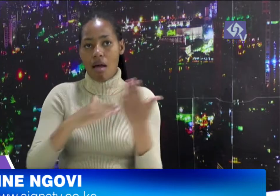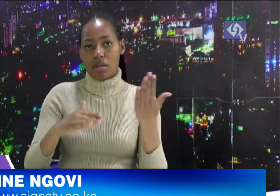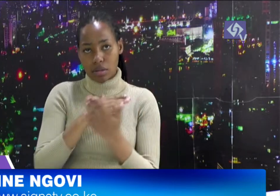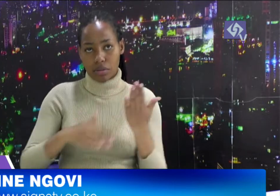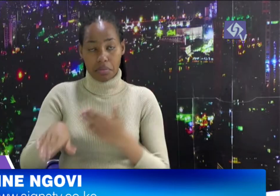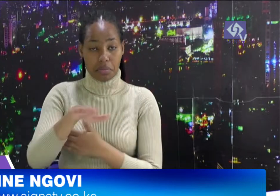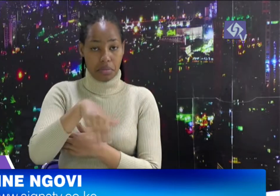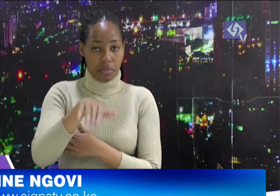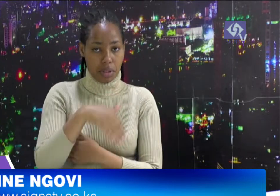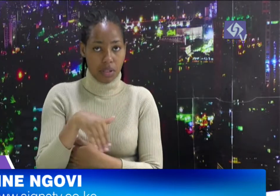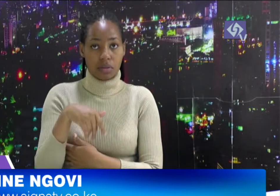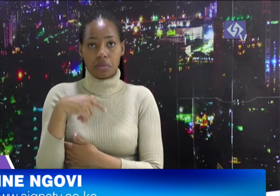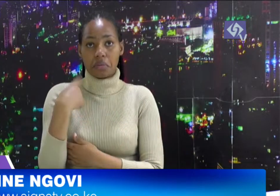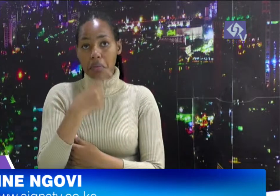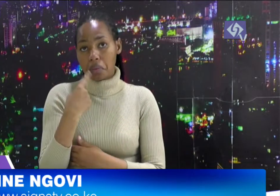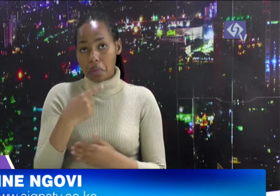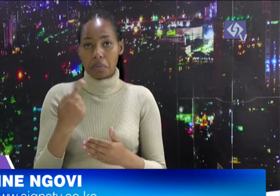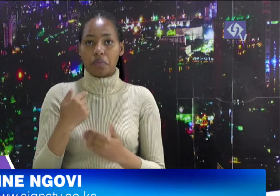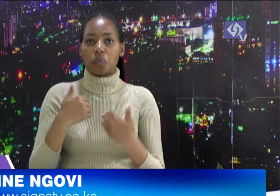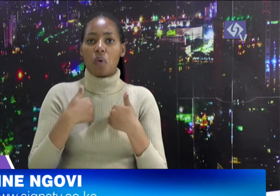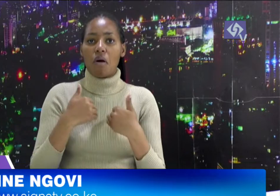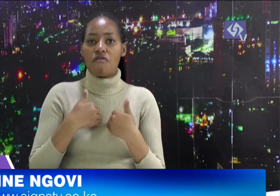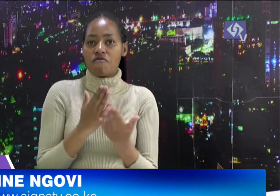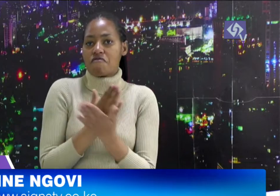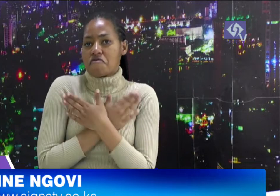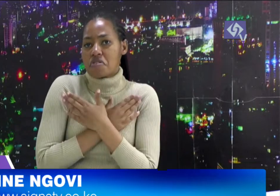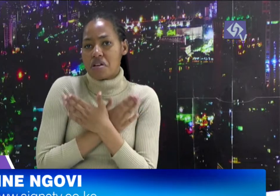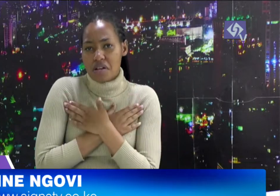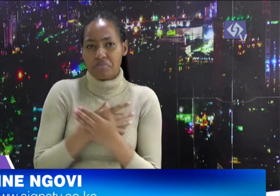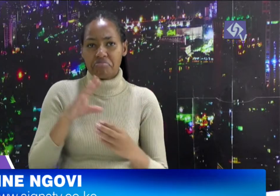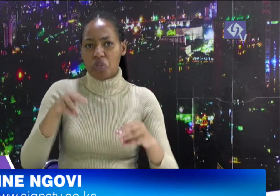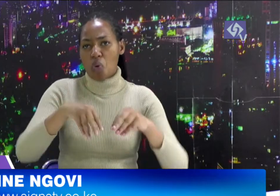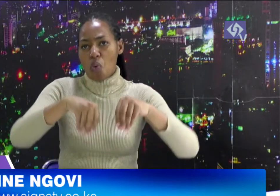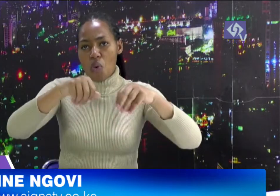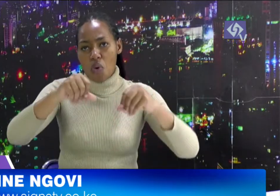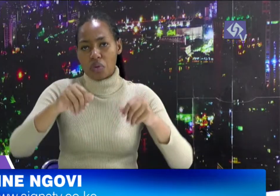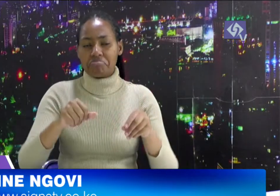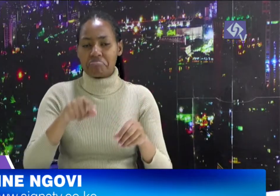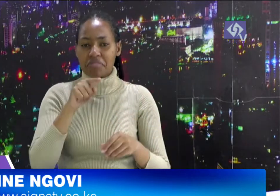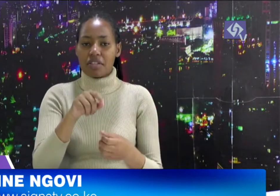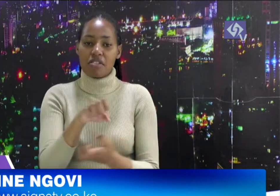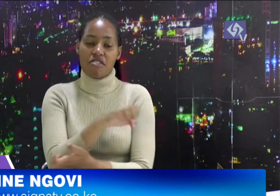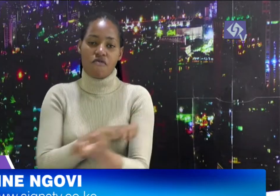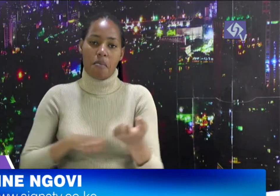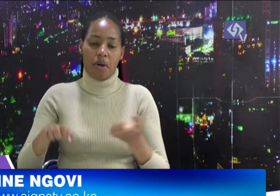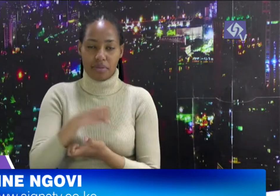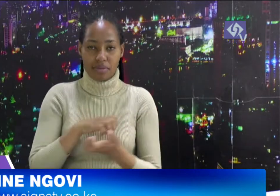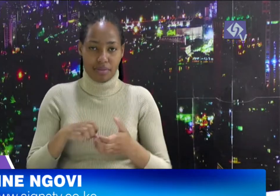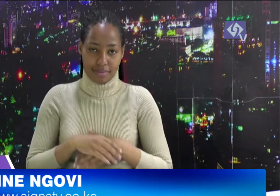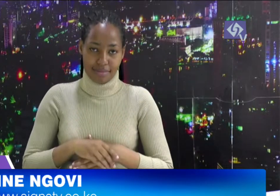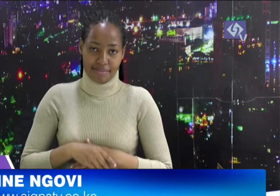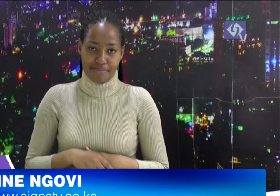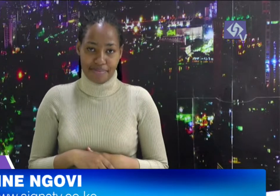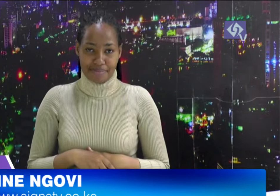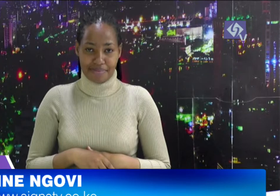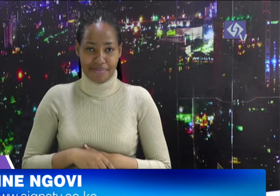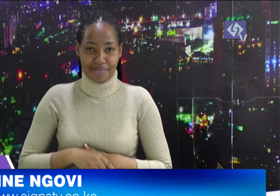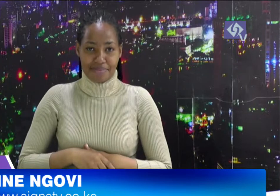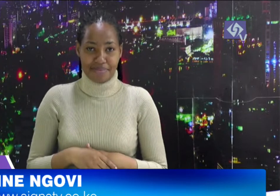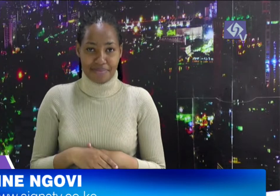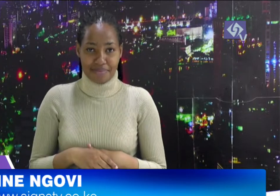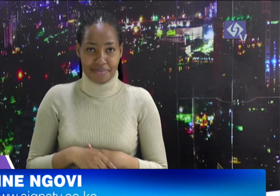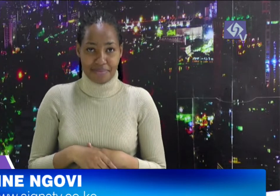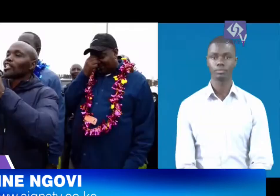must be cut and be replaced with those that are friendly to the soil and the environment.